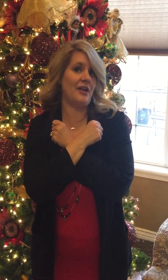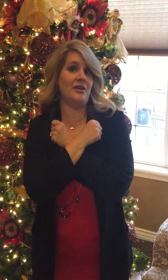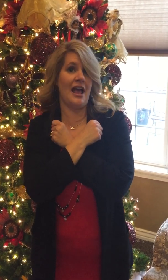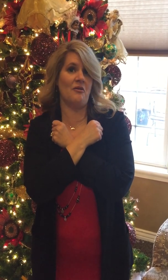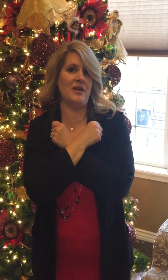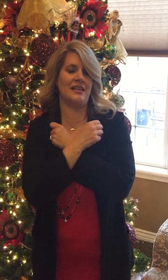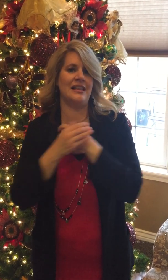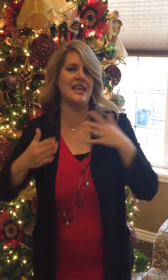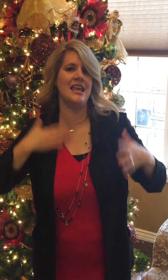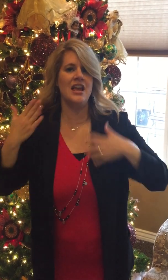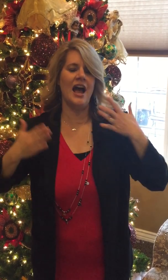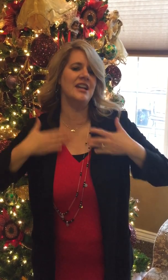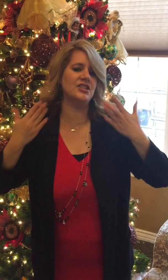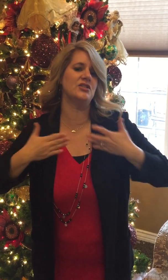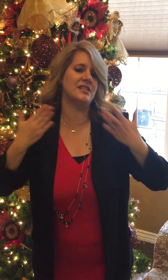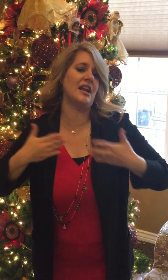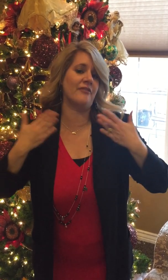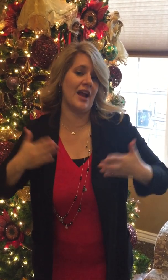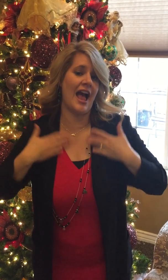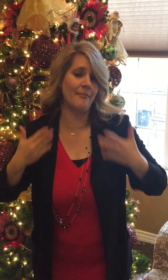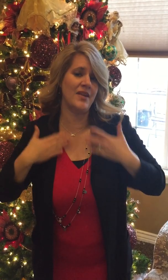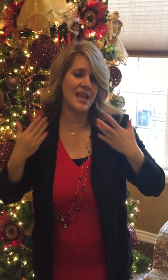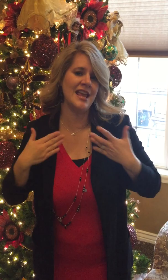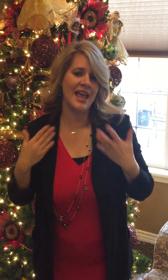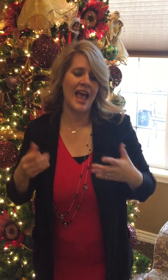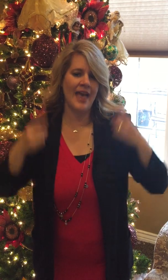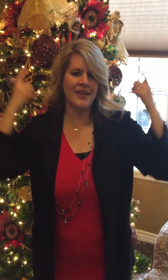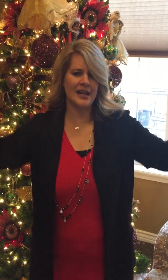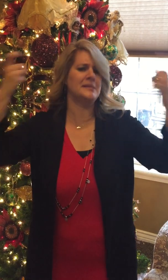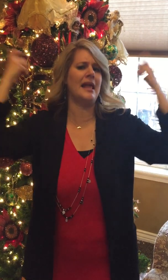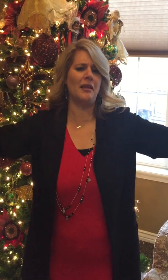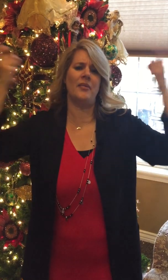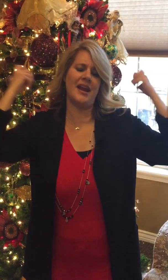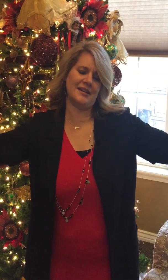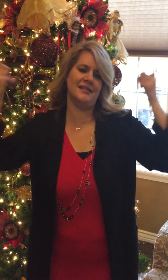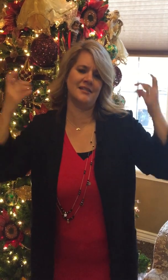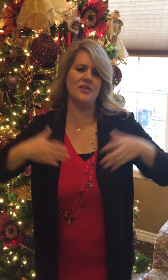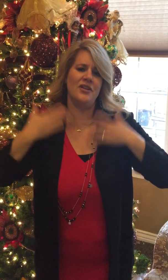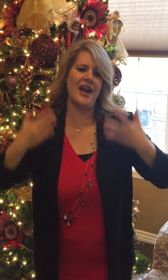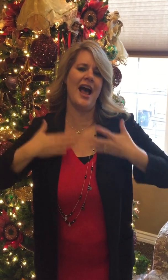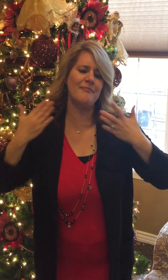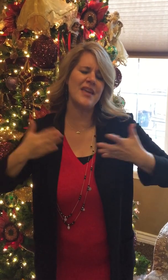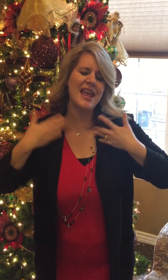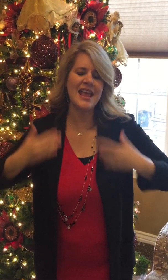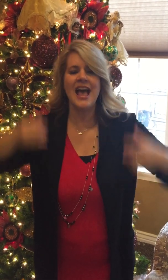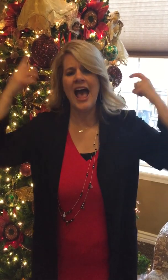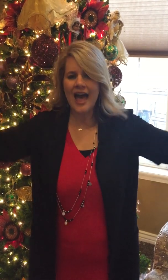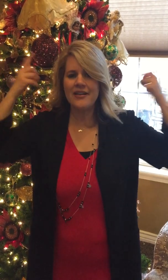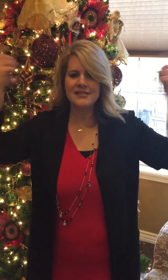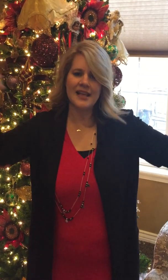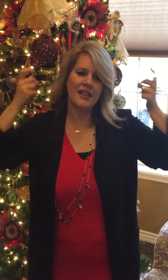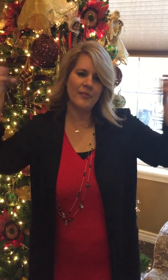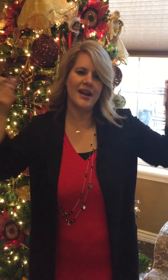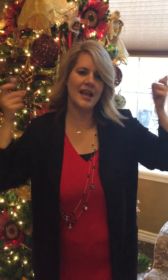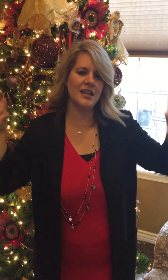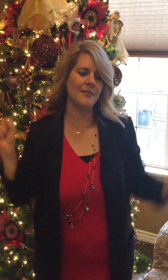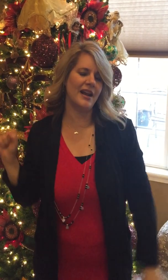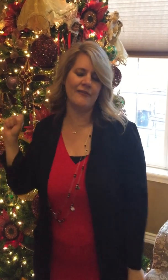shouted out with glee. I just do the sign for happy, and then I celebrate. So they're happy, and they're celebrating. You might even